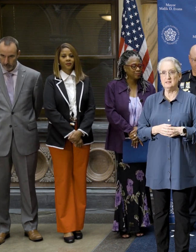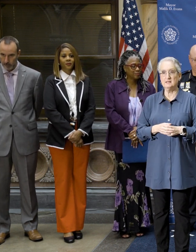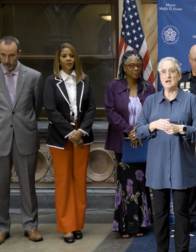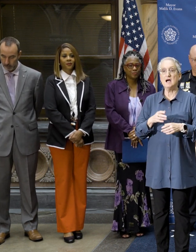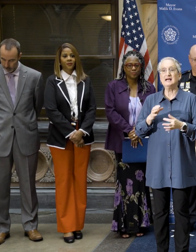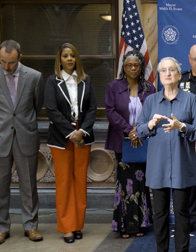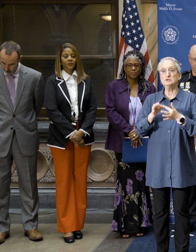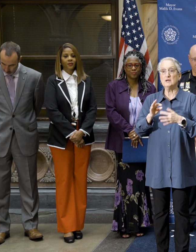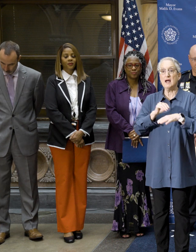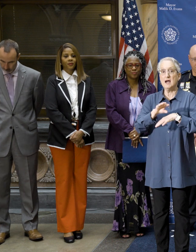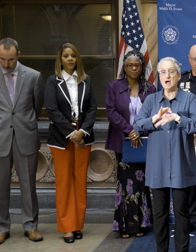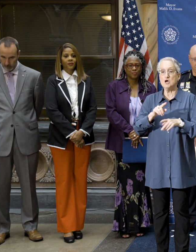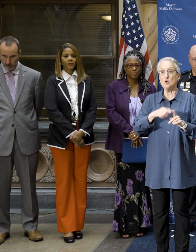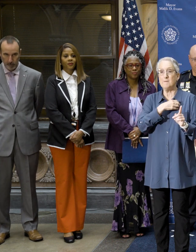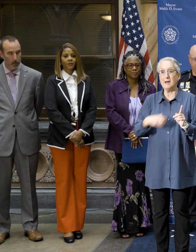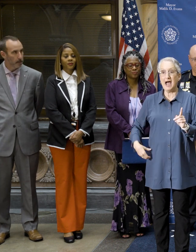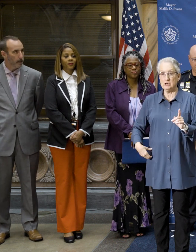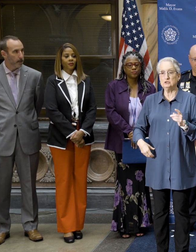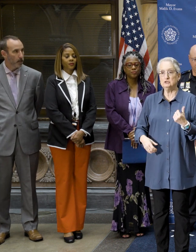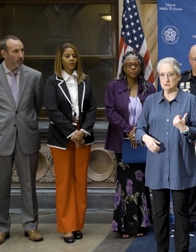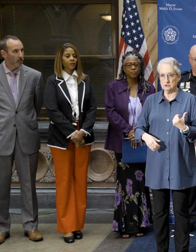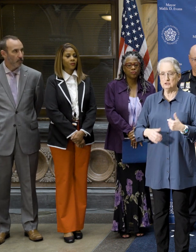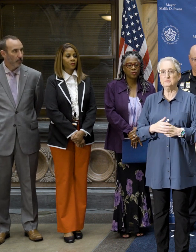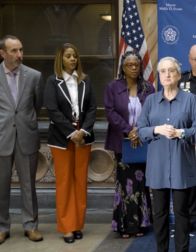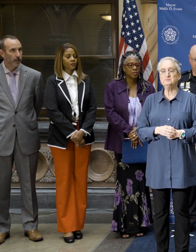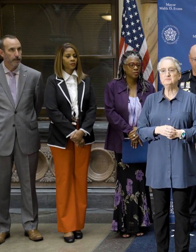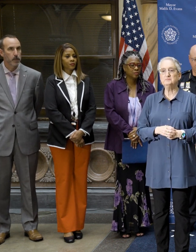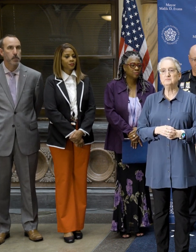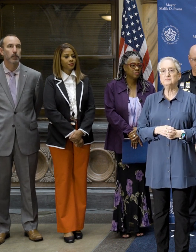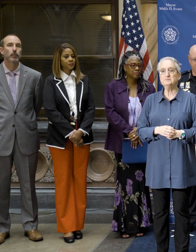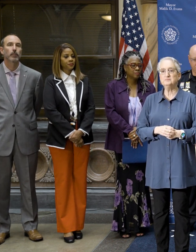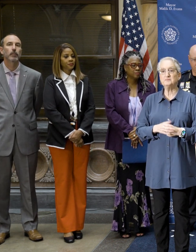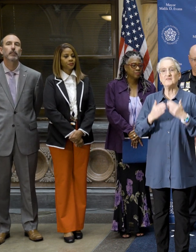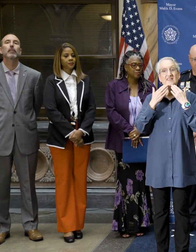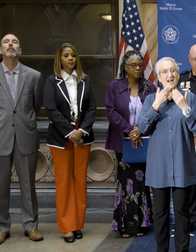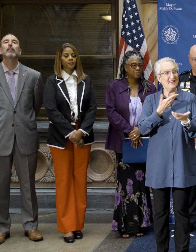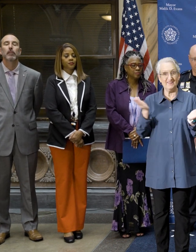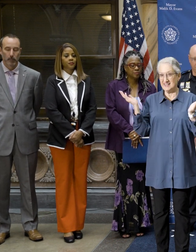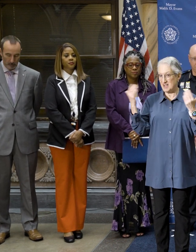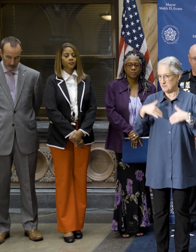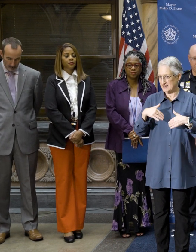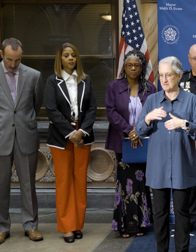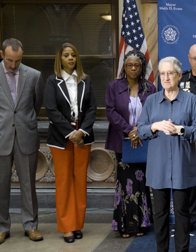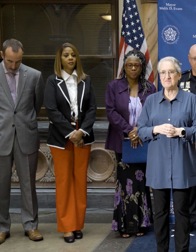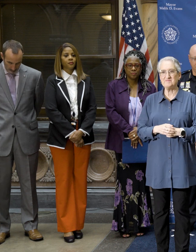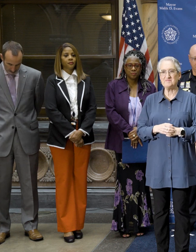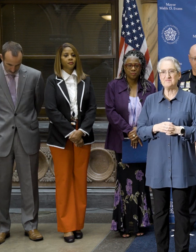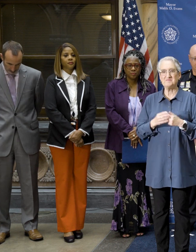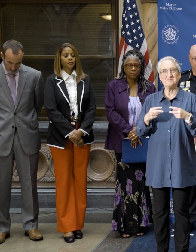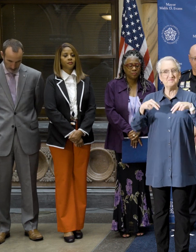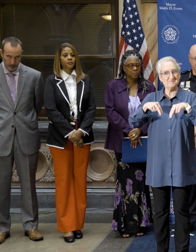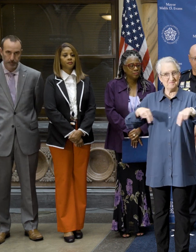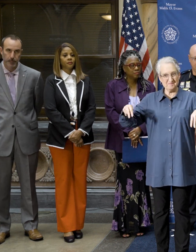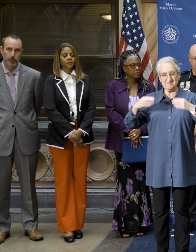before, Victor Saunders. I want to thank you all for coming here, and I want to thank my team